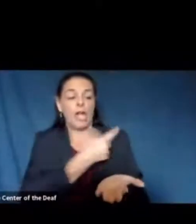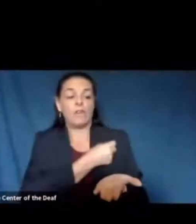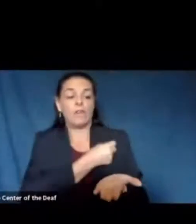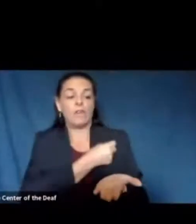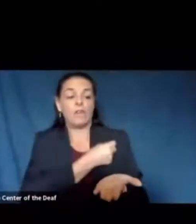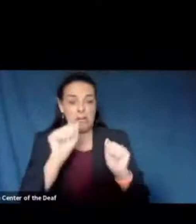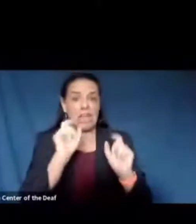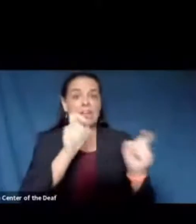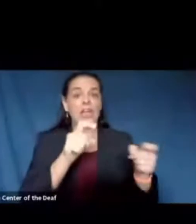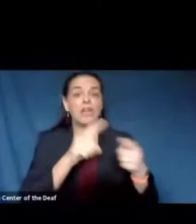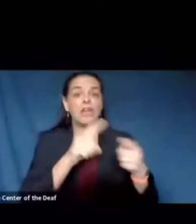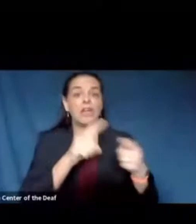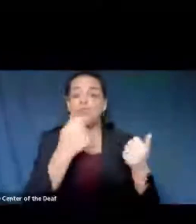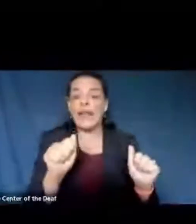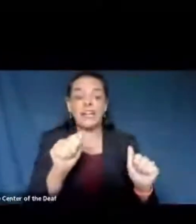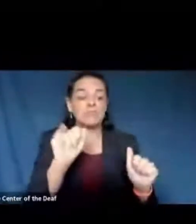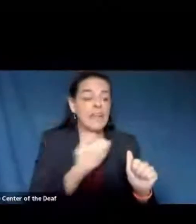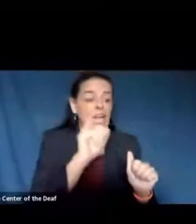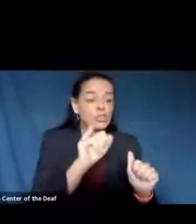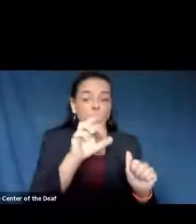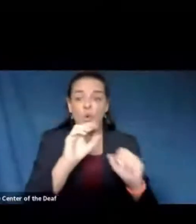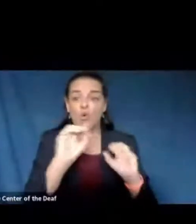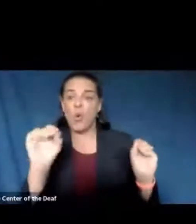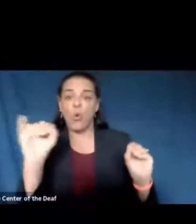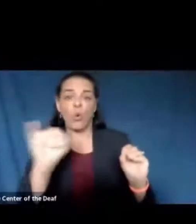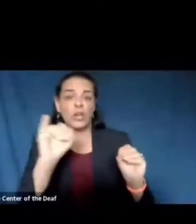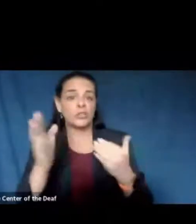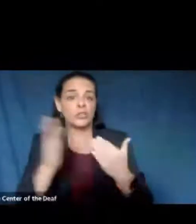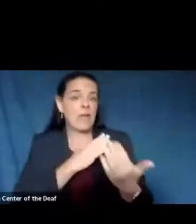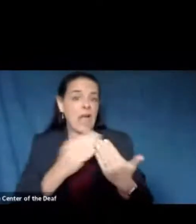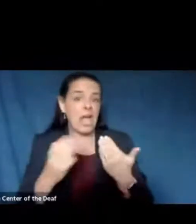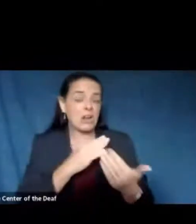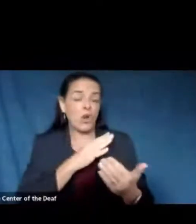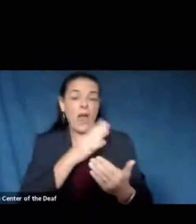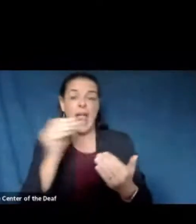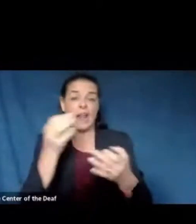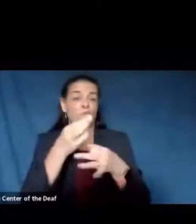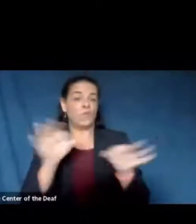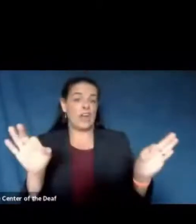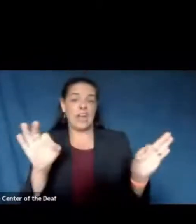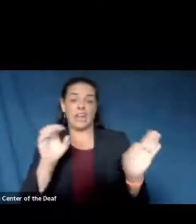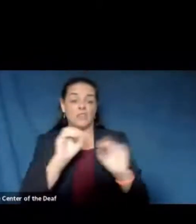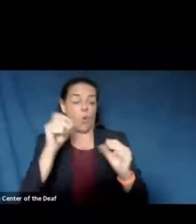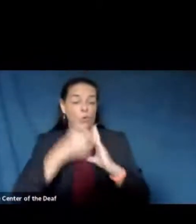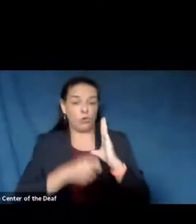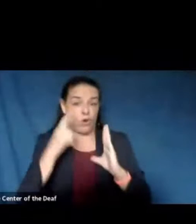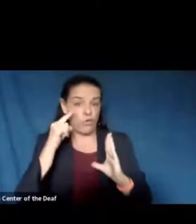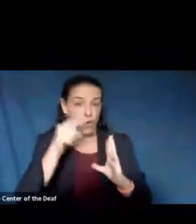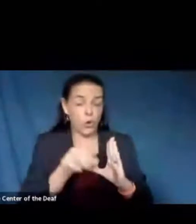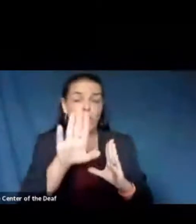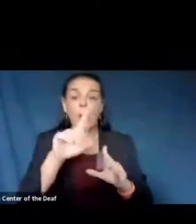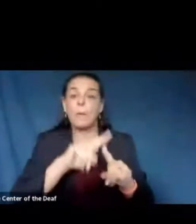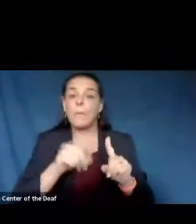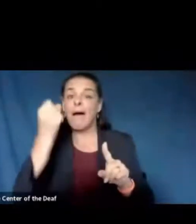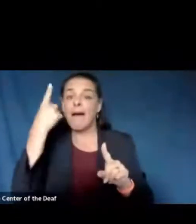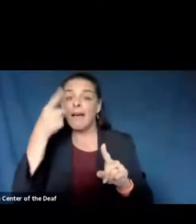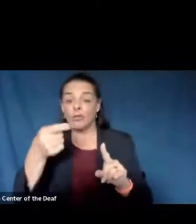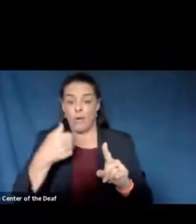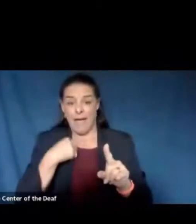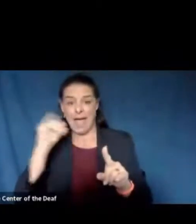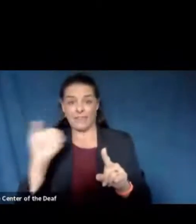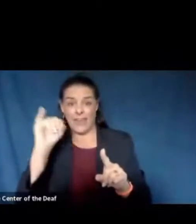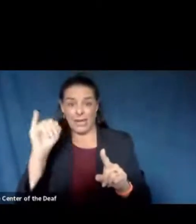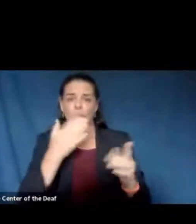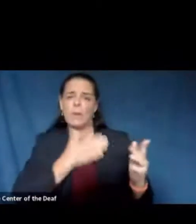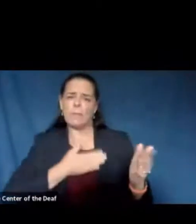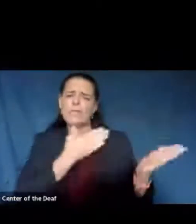insured and uninsured and will be at no cost to the individual. If you have your insurance, please bring your insurance card